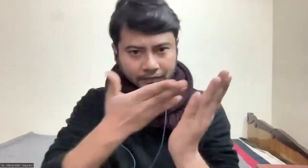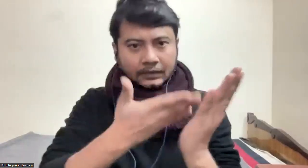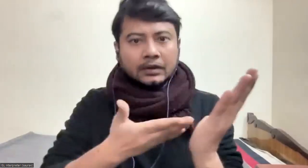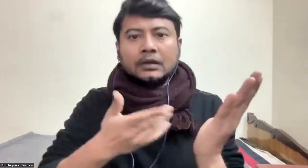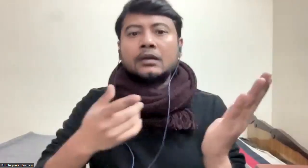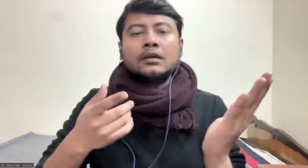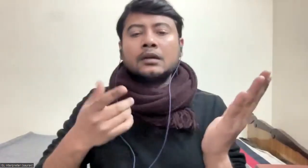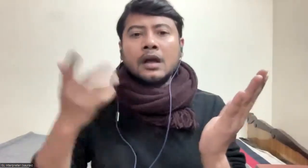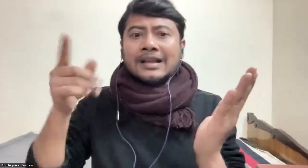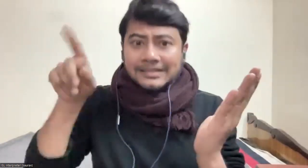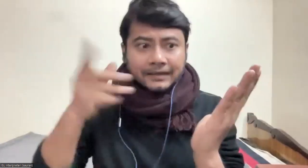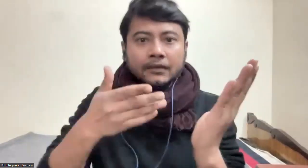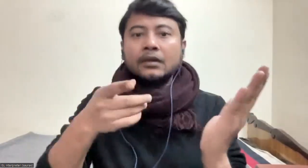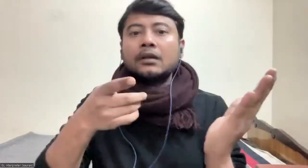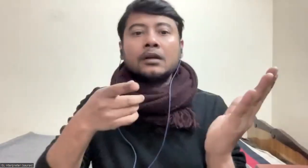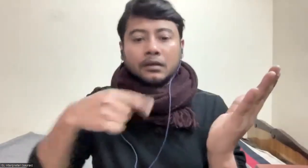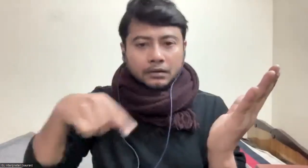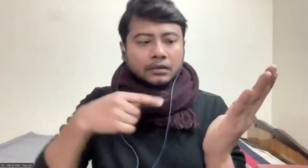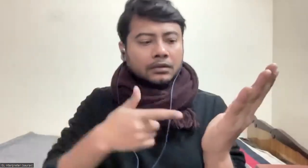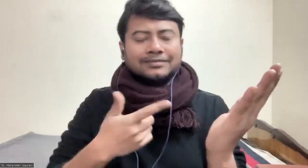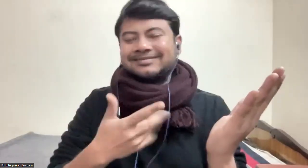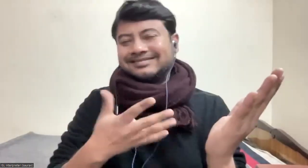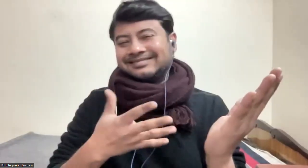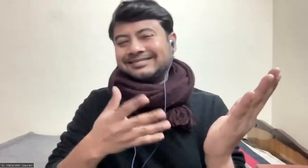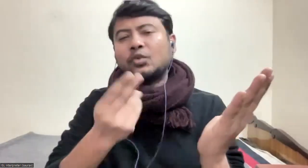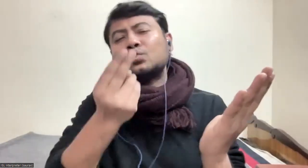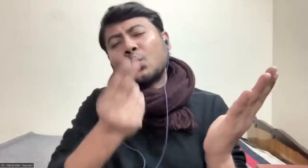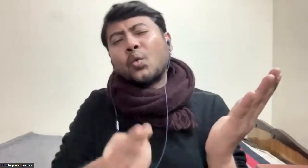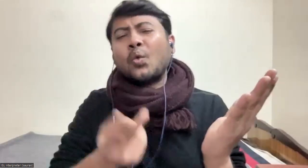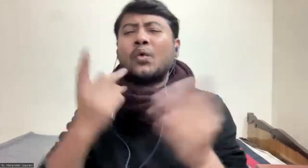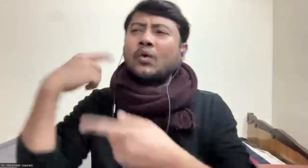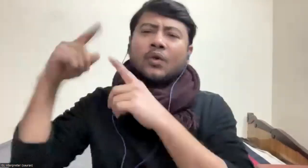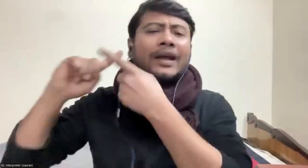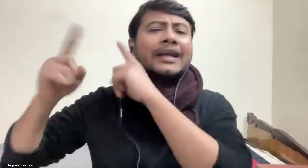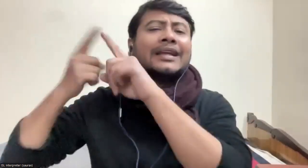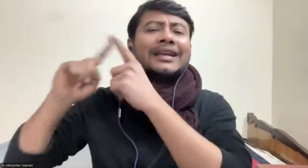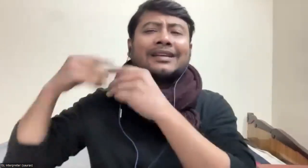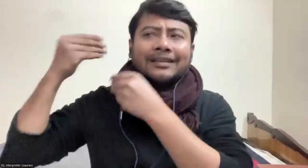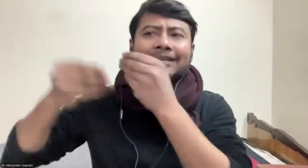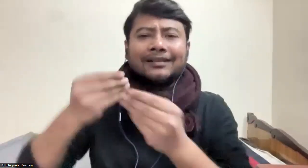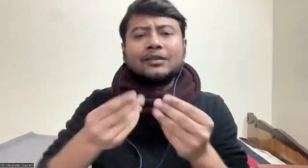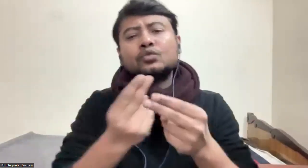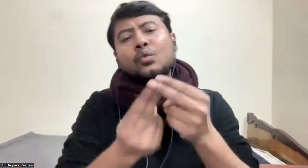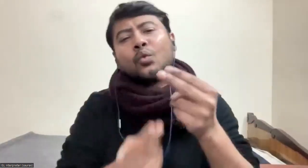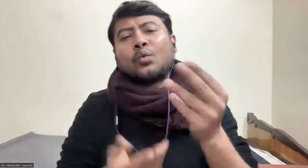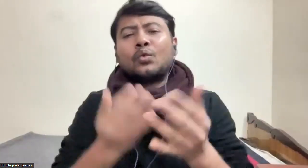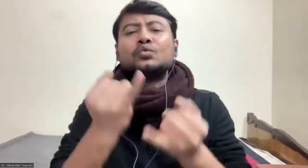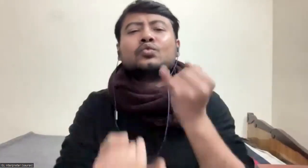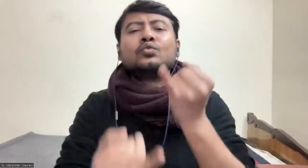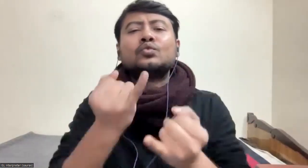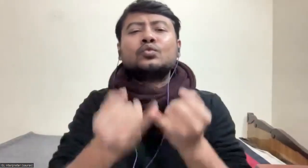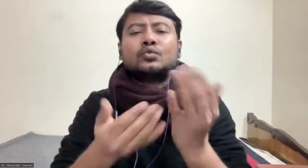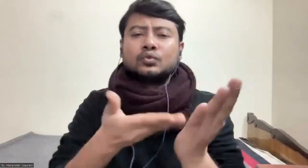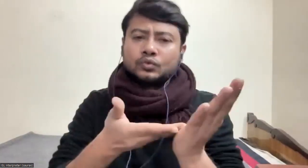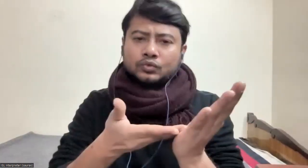Some people think that Bhagavad Gita is just a story. It is not truth. So if you give your disrespect to those